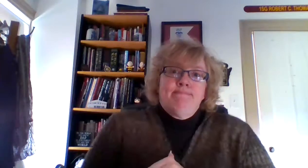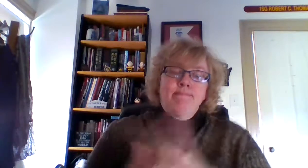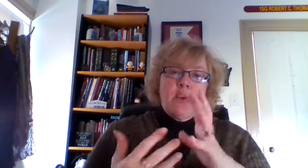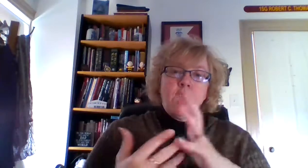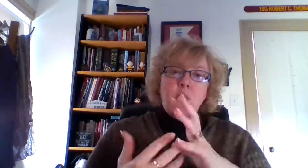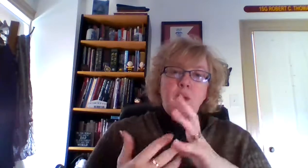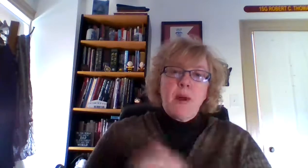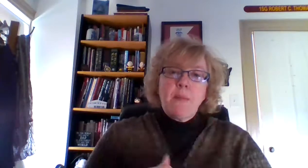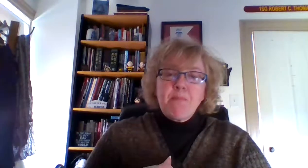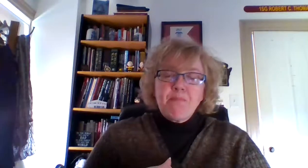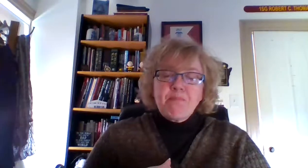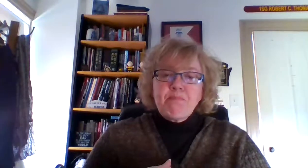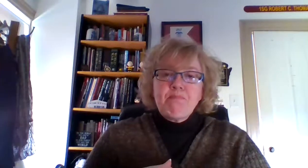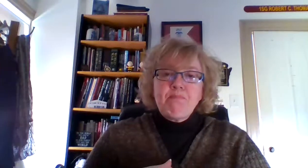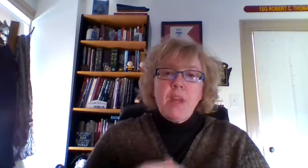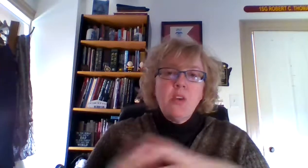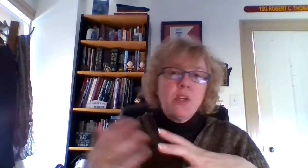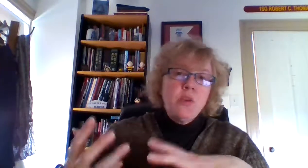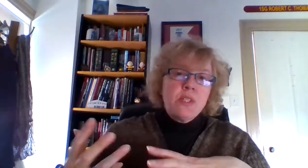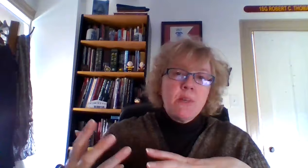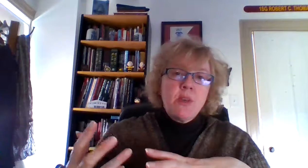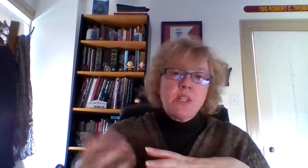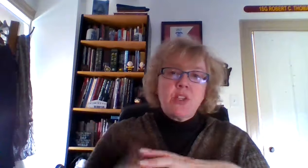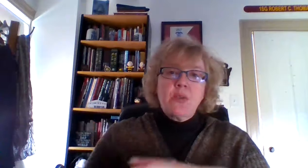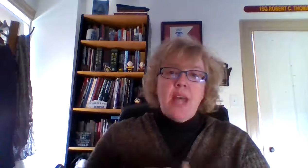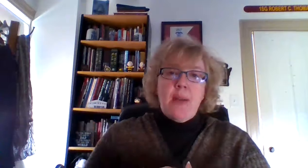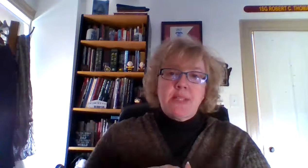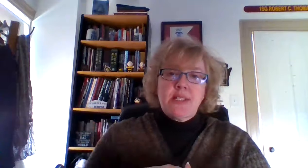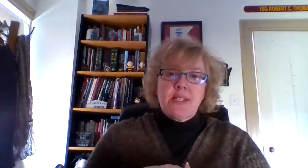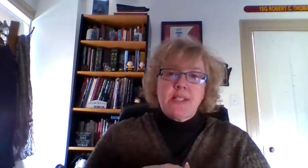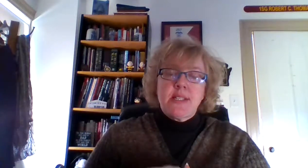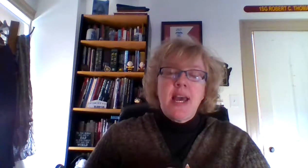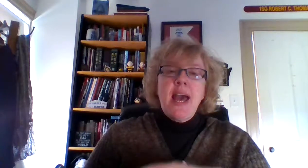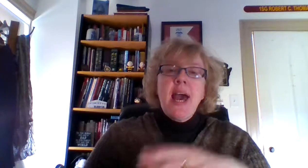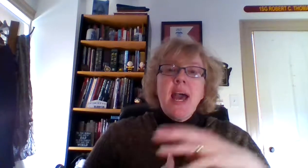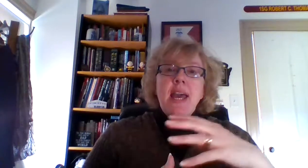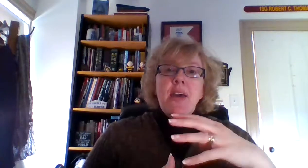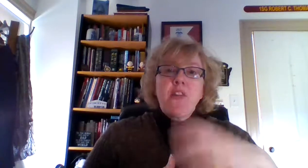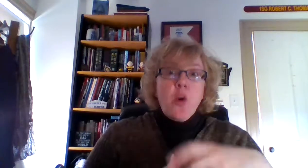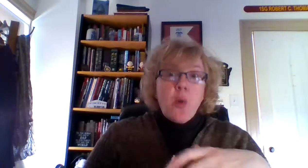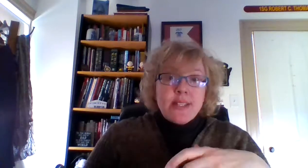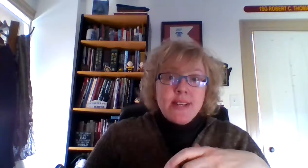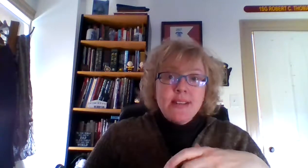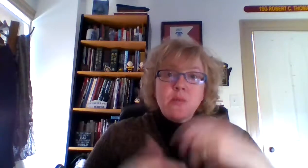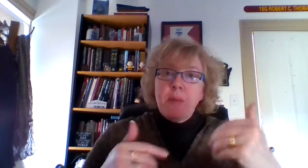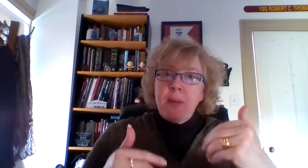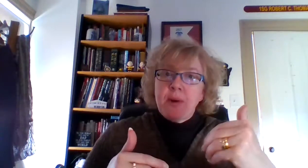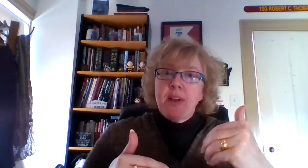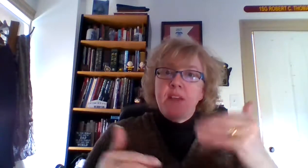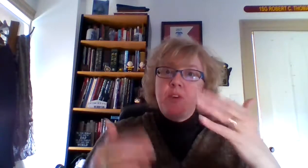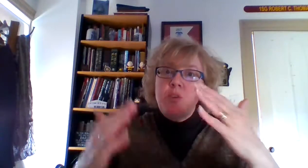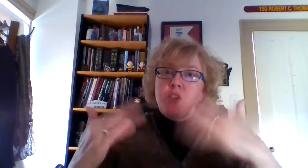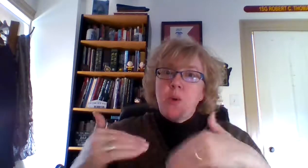you don't have to worry about it. You can use some of those excused absences. For the quizzes, remember, if you do them